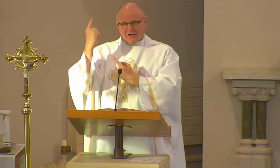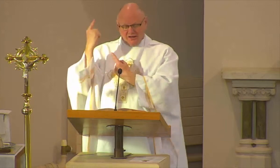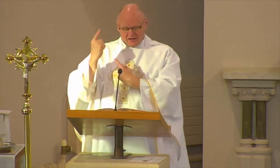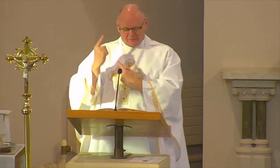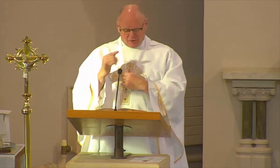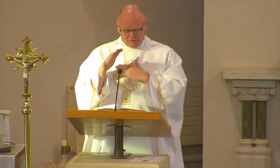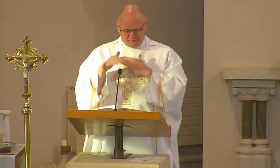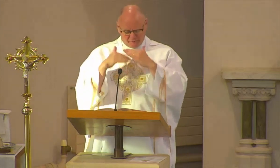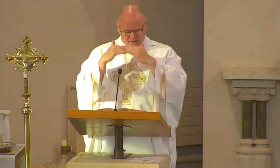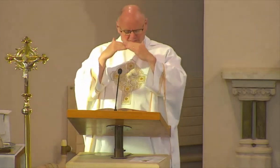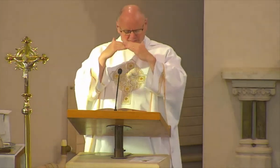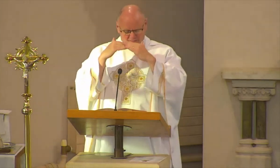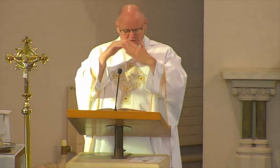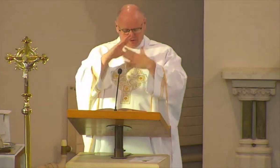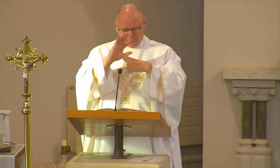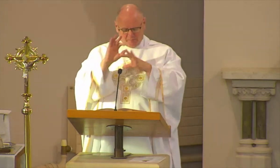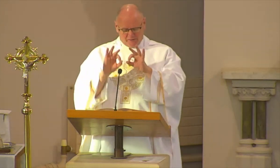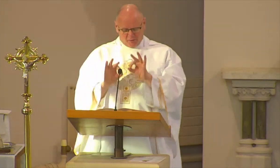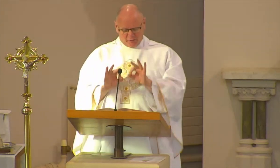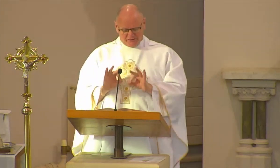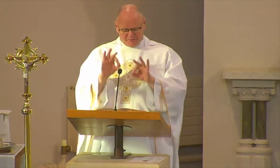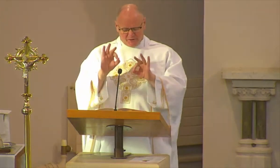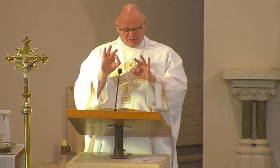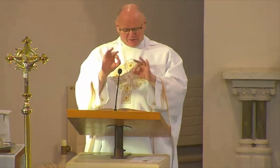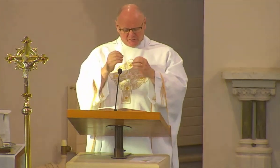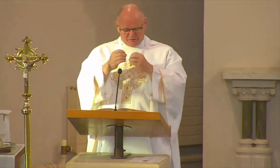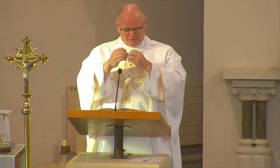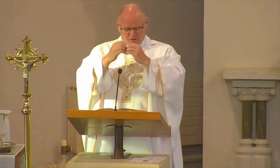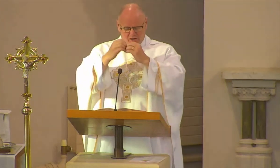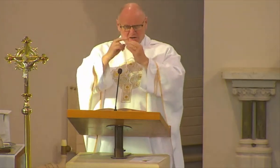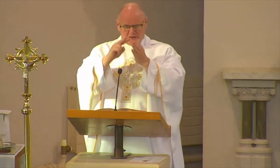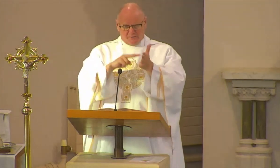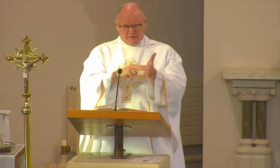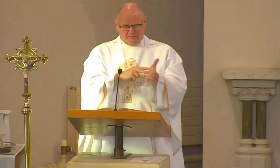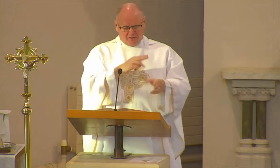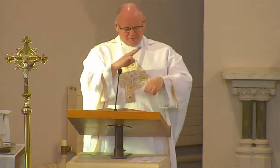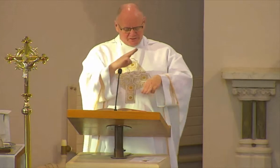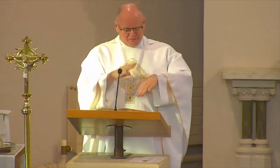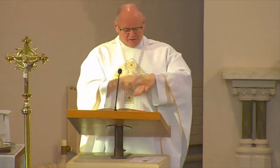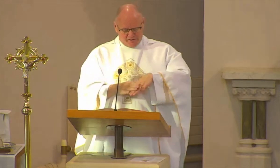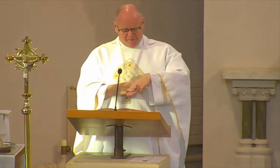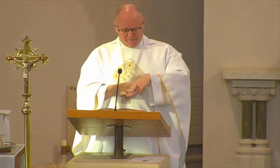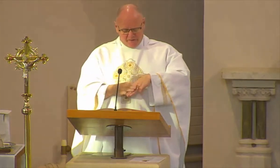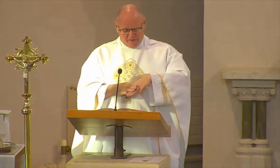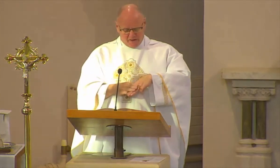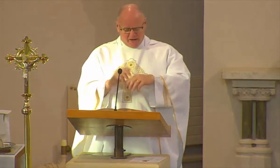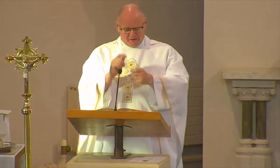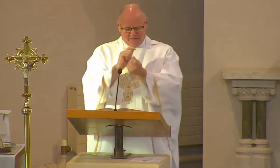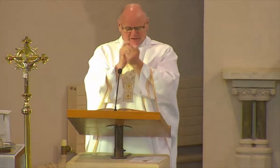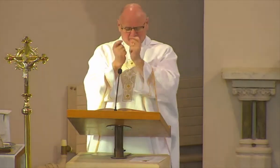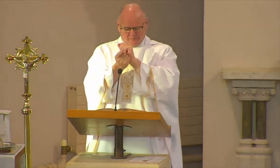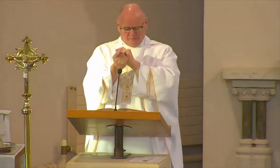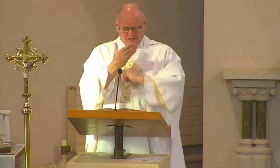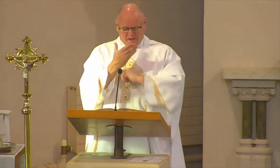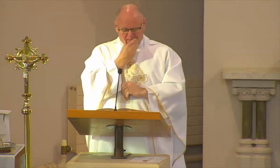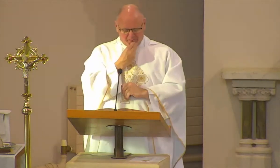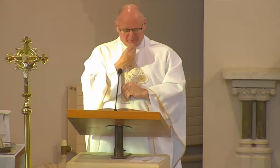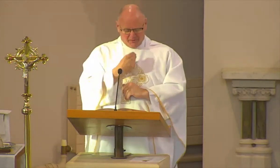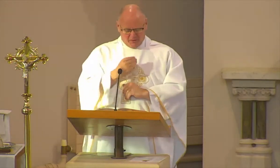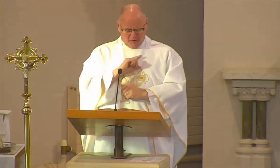came down from heaven, and by the Holy Spirit was incarnate with the Virgin Mary, and became man. For